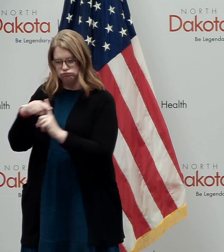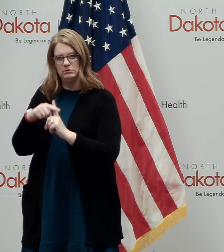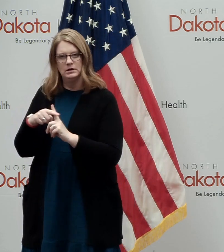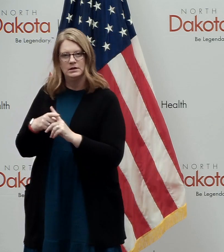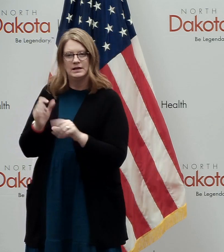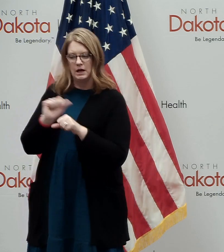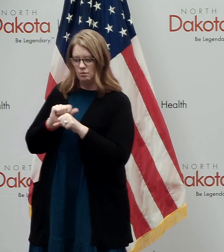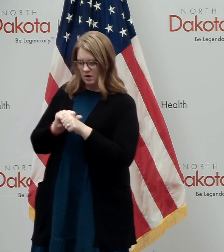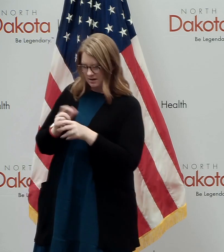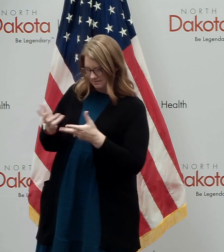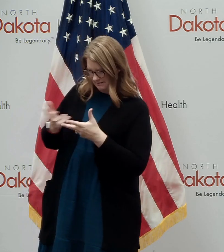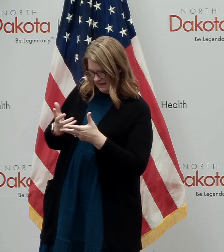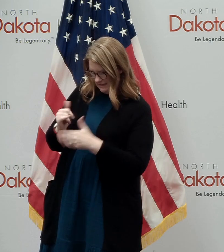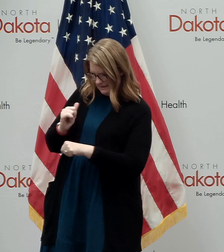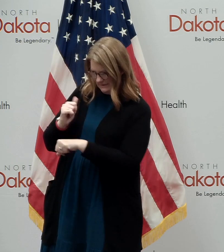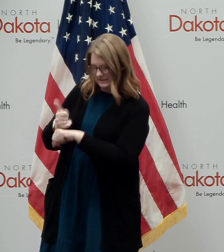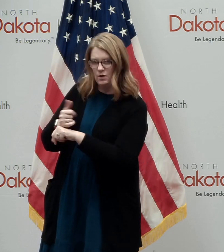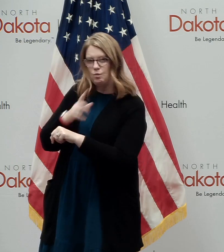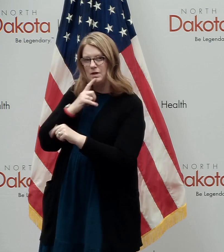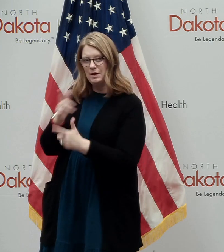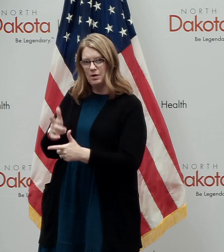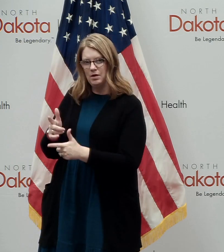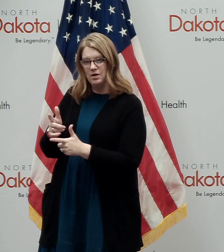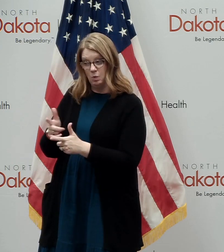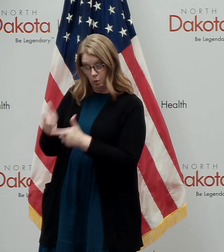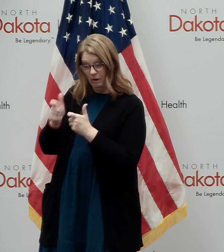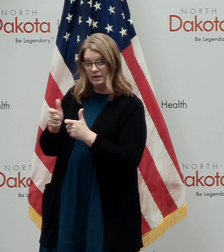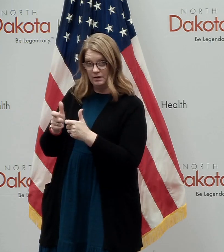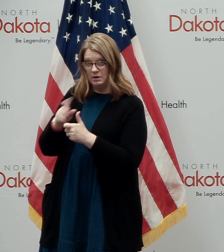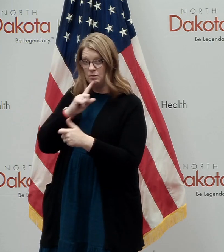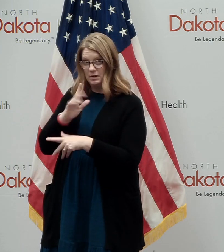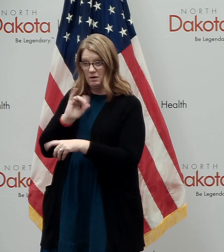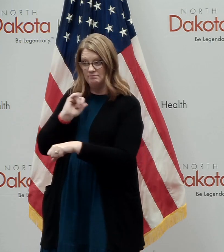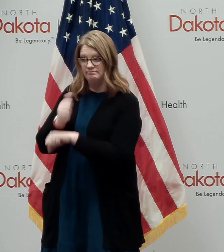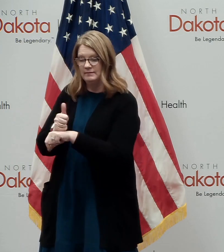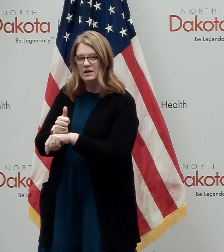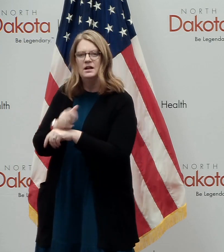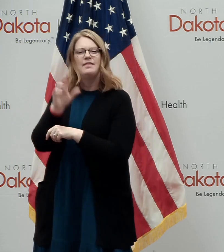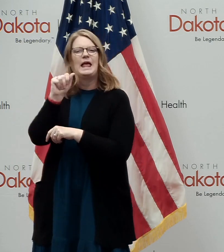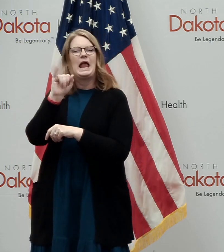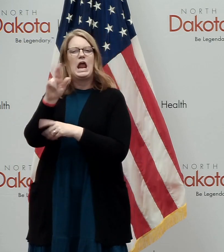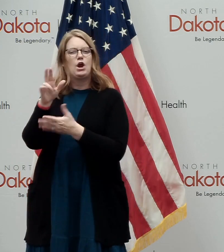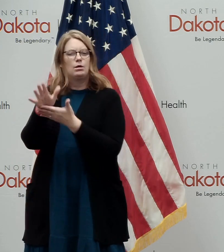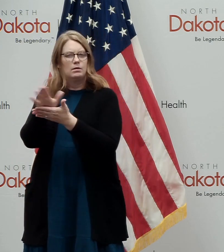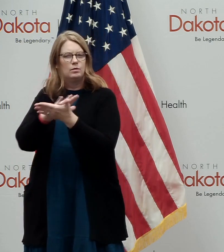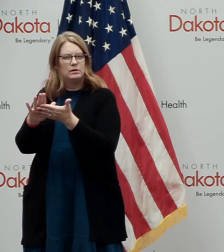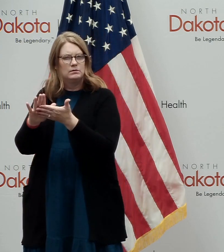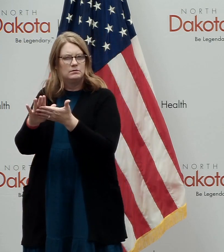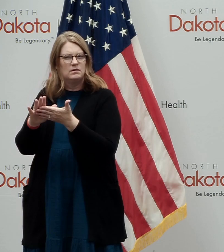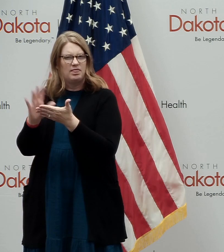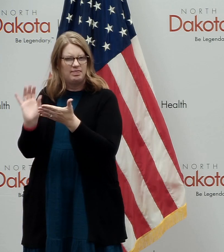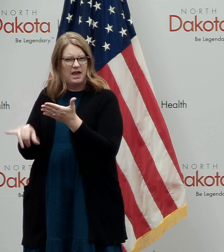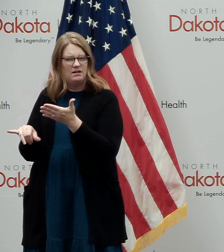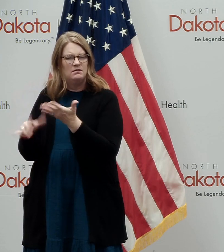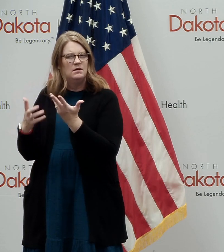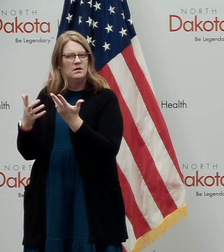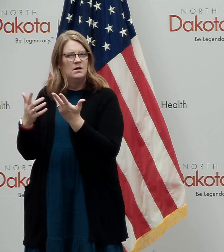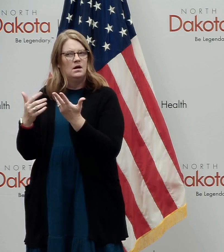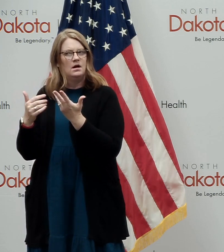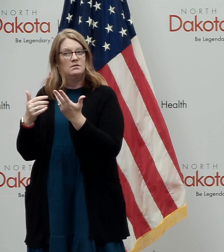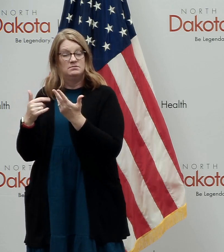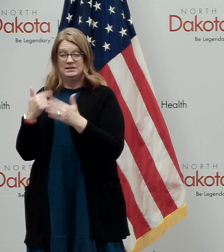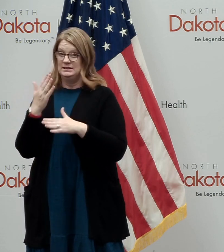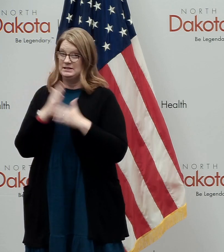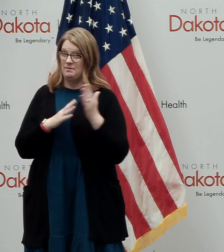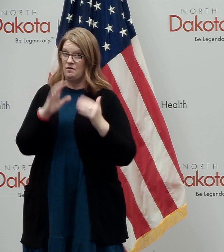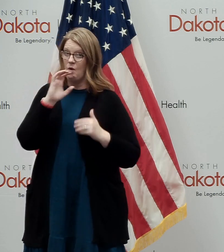and installing very rapidly the air disinfection systems, because in some of